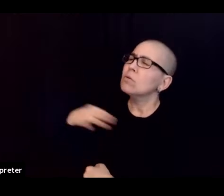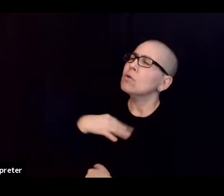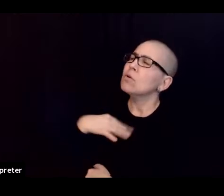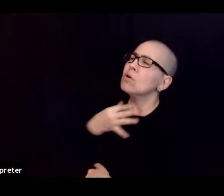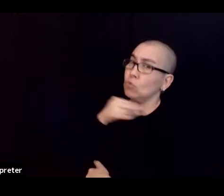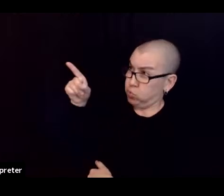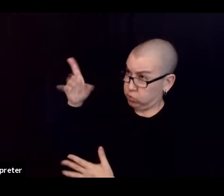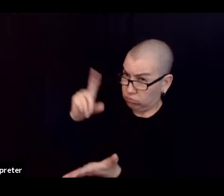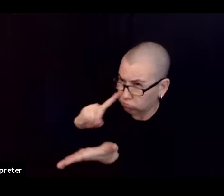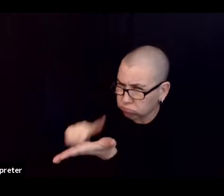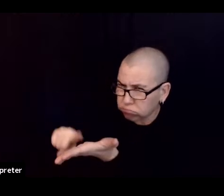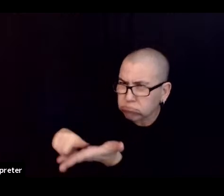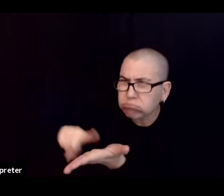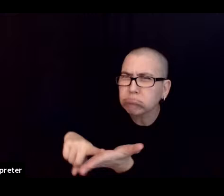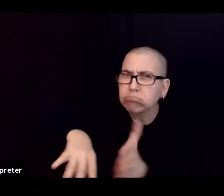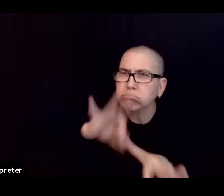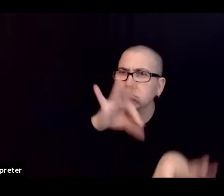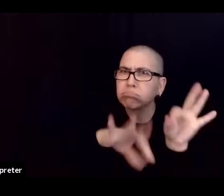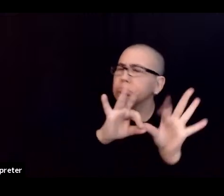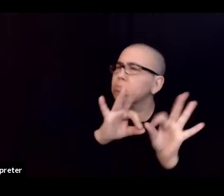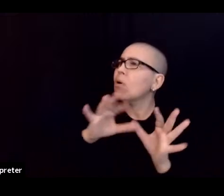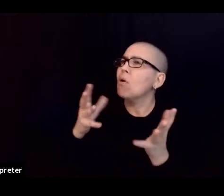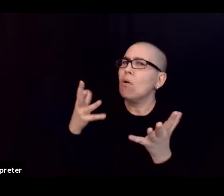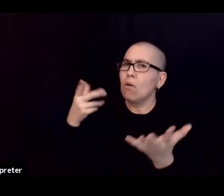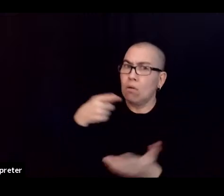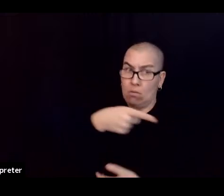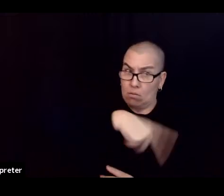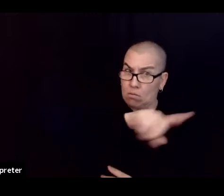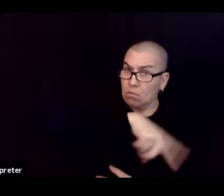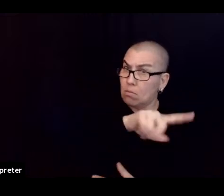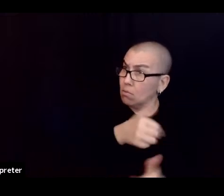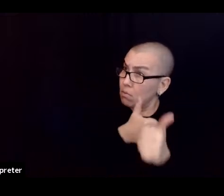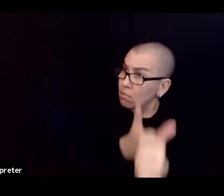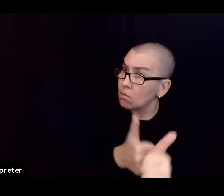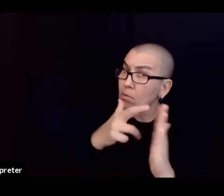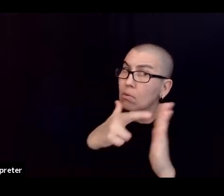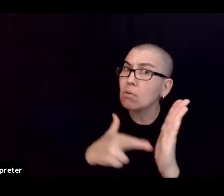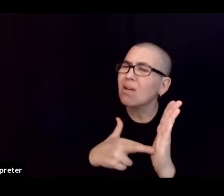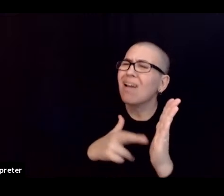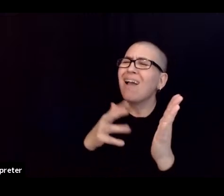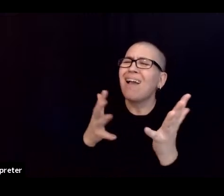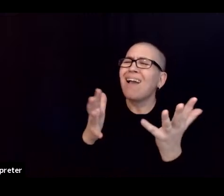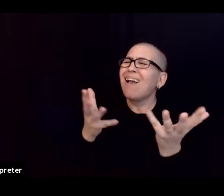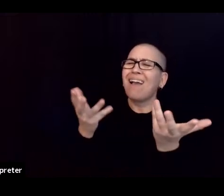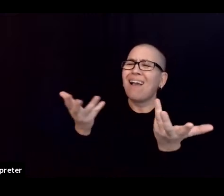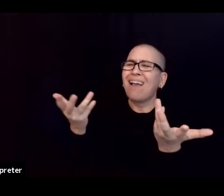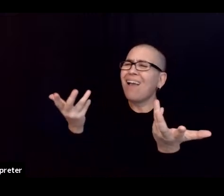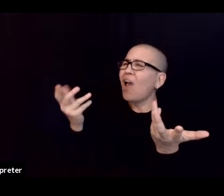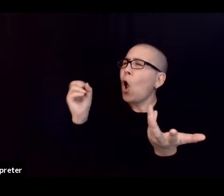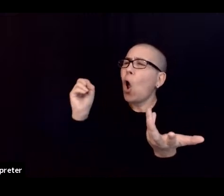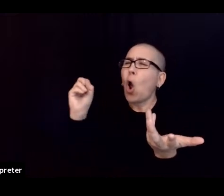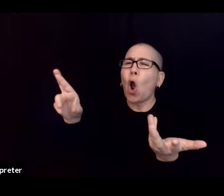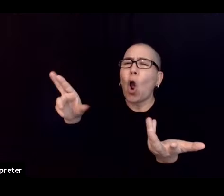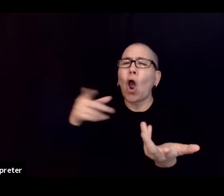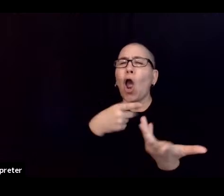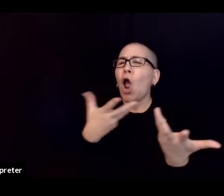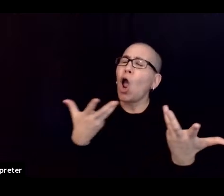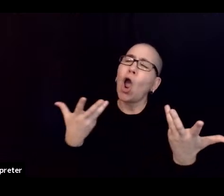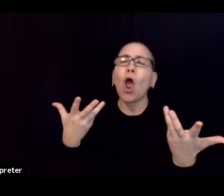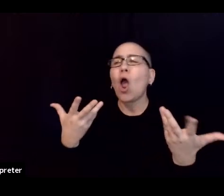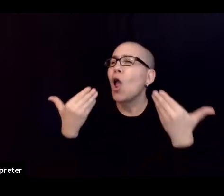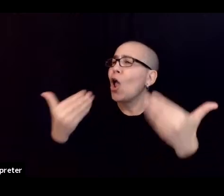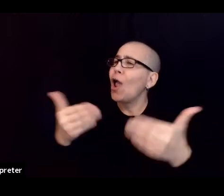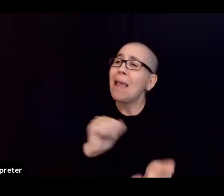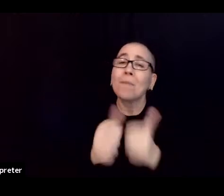right and they still got infected anyway, or were there cases where people were playing without masks or going to parties in